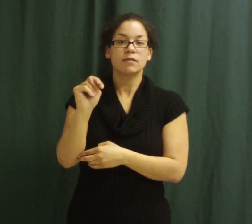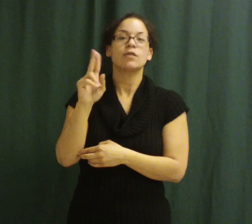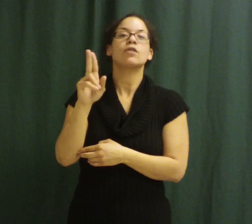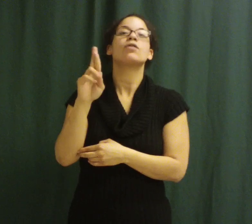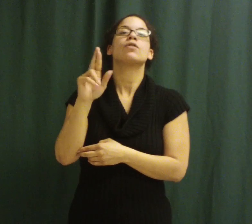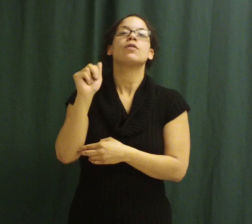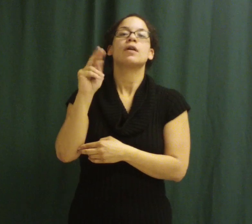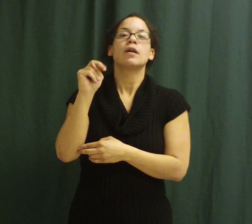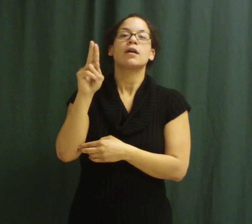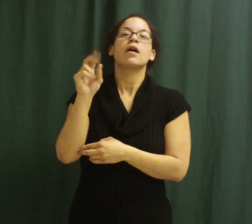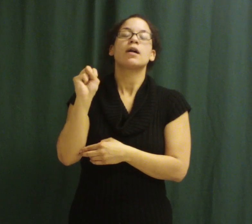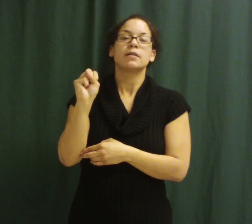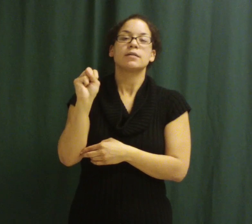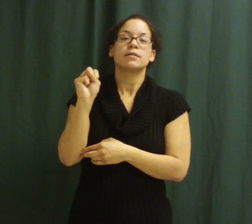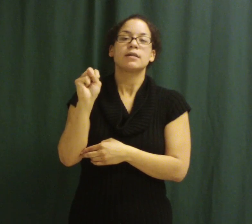Uranus, and Neptune.